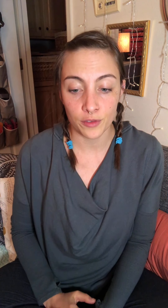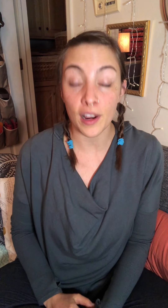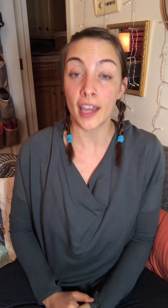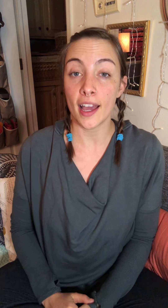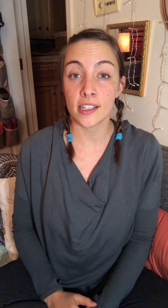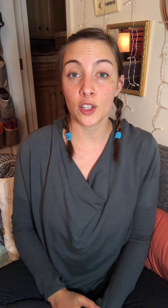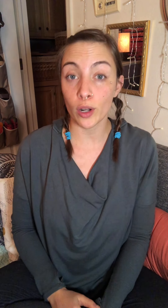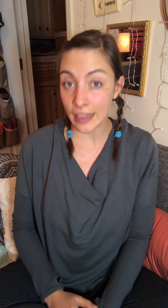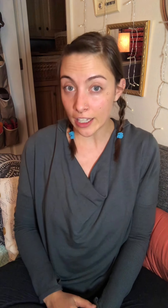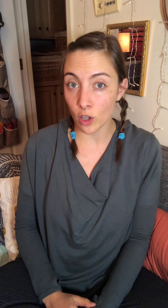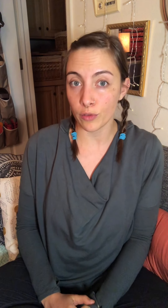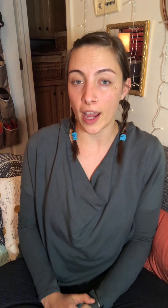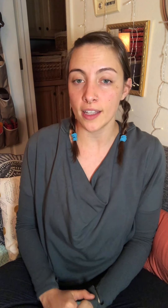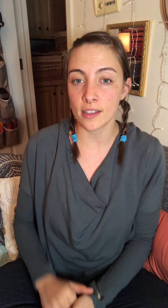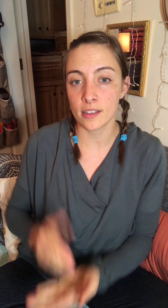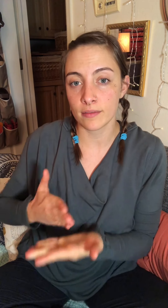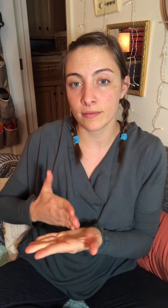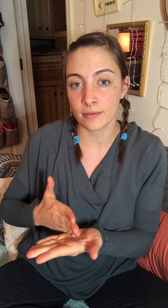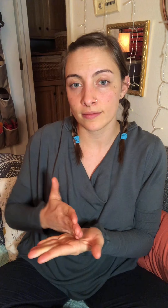right as in your legal rights,